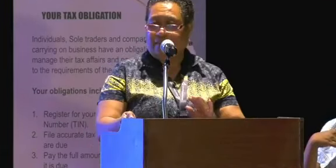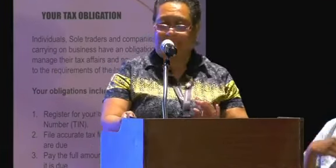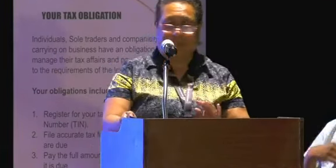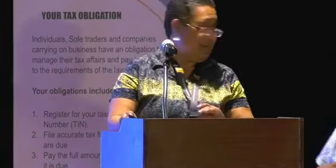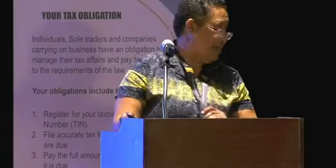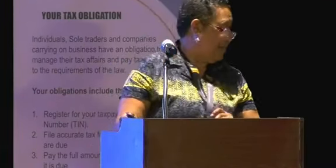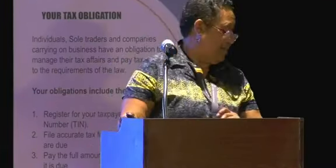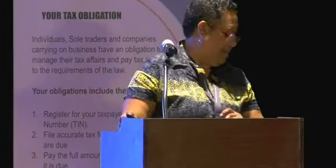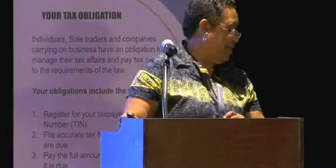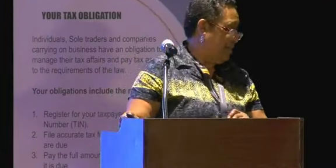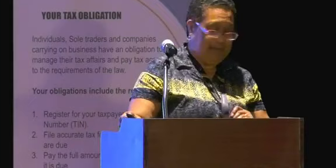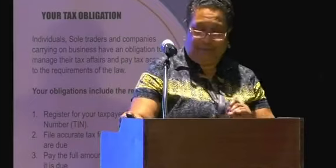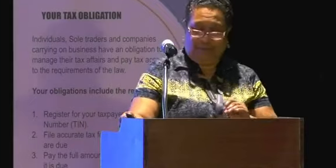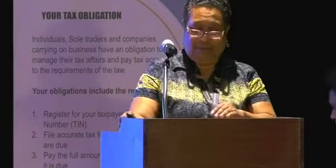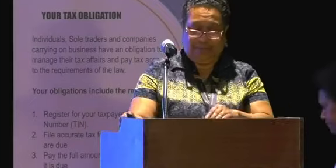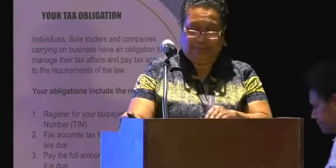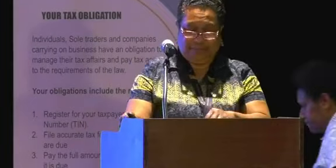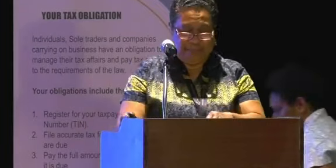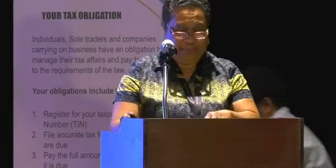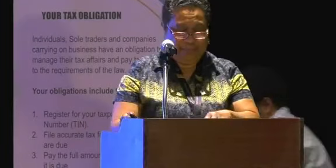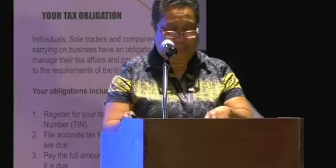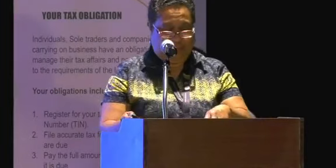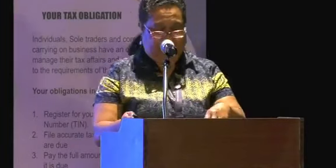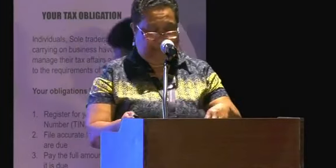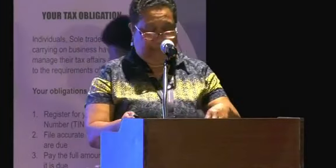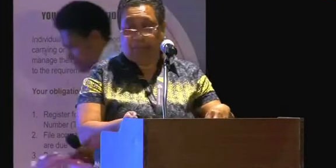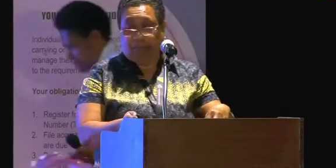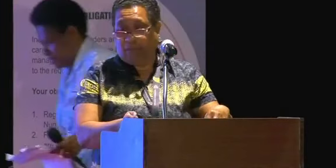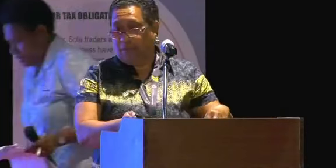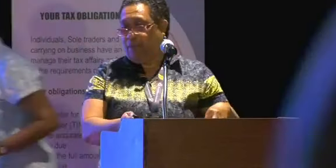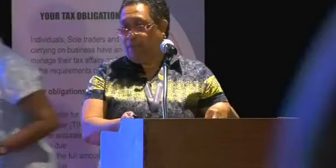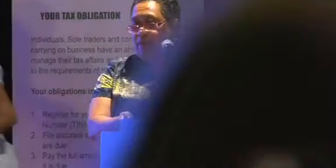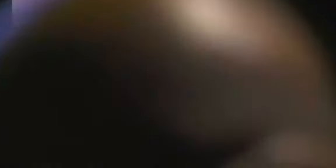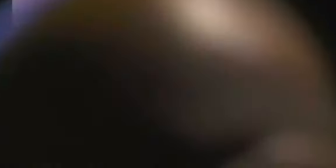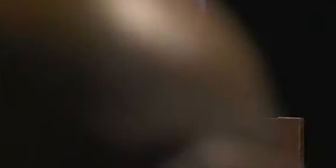No, that's fine. Thank you.